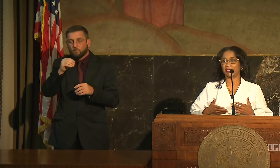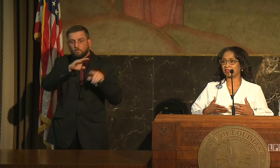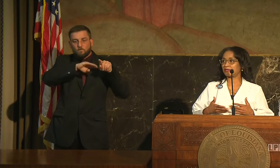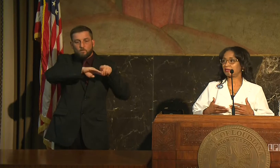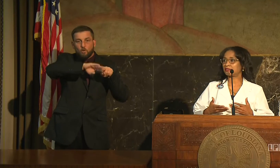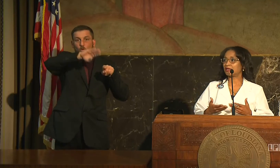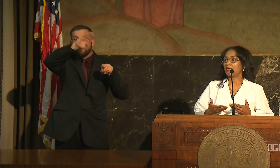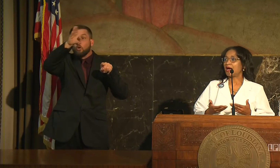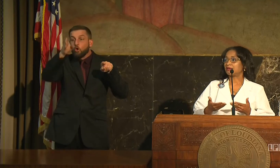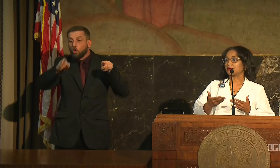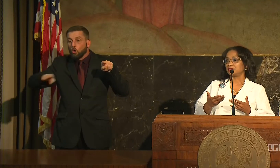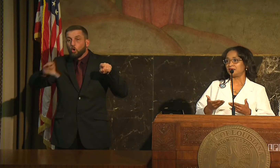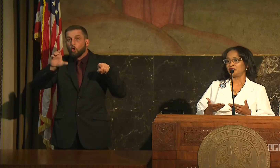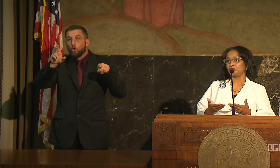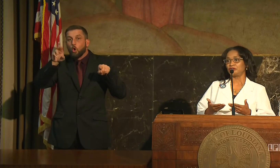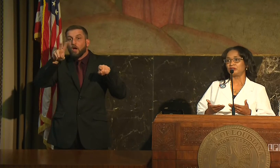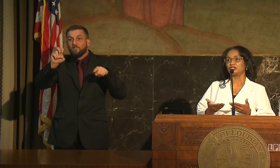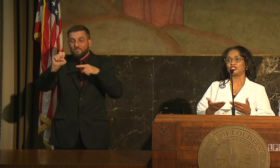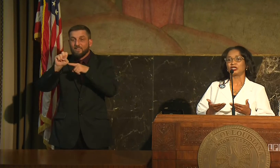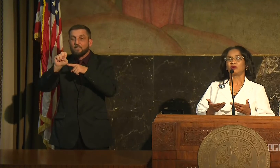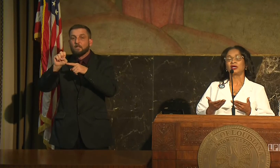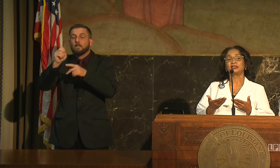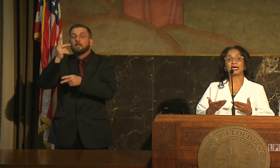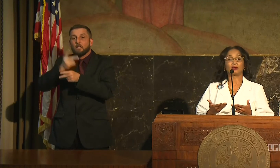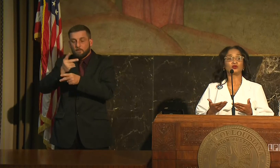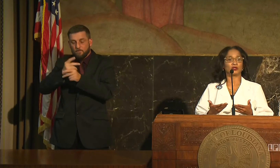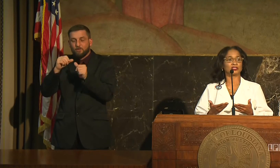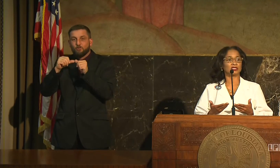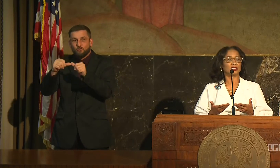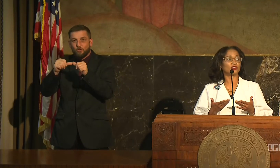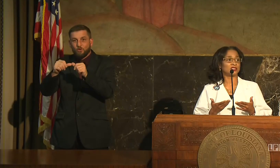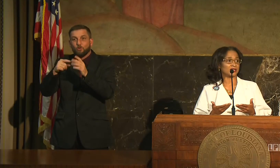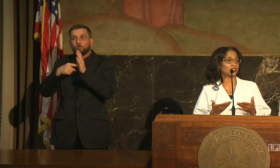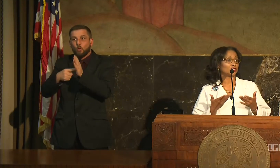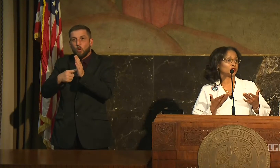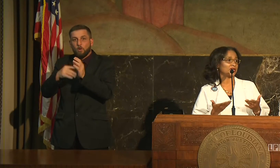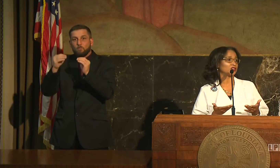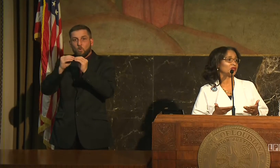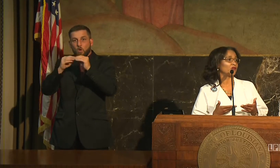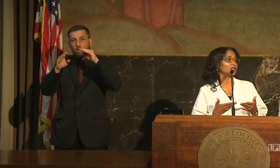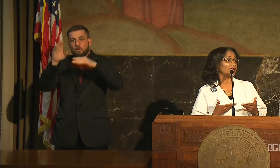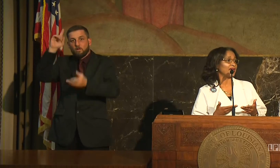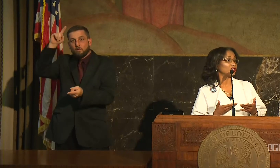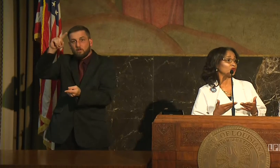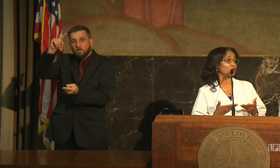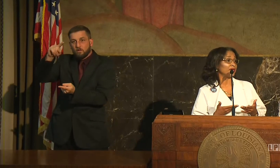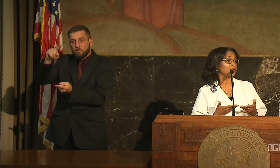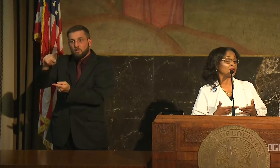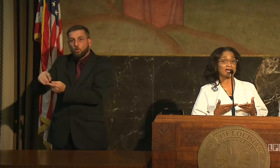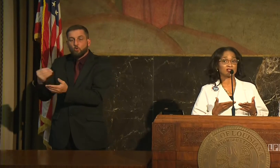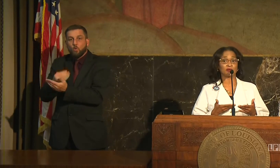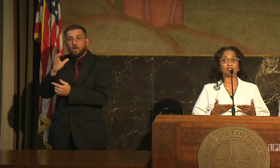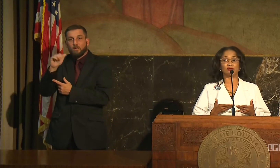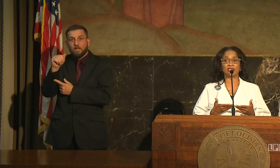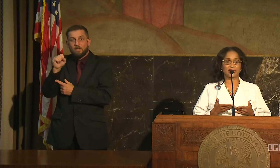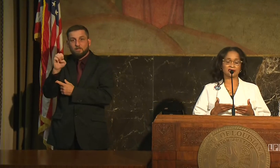the number of new cases, has continued to show a downward trajectory for the last 3 weeks, the last 22 days. And